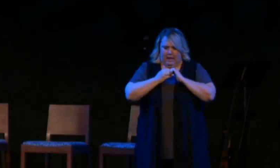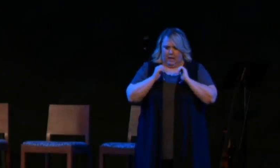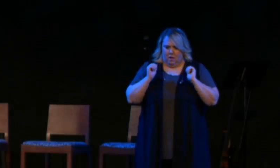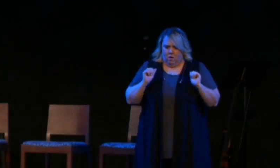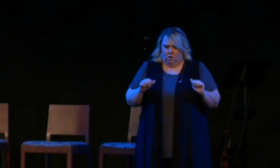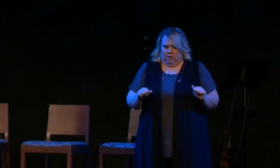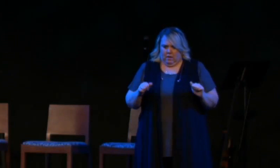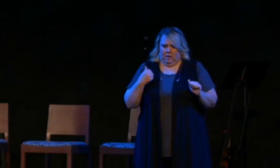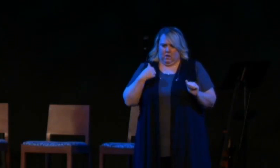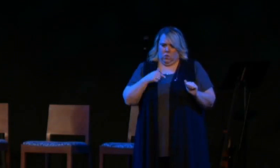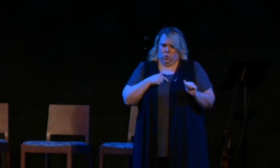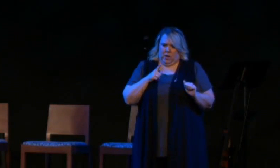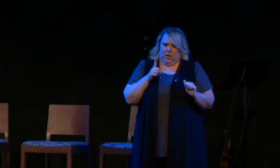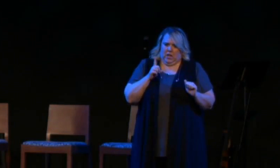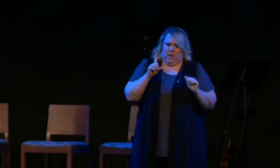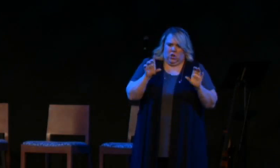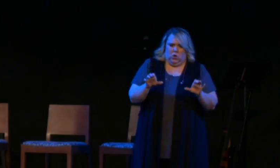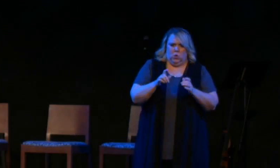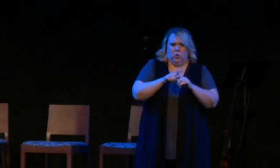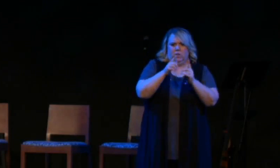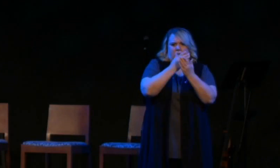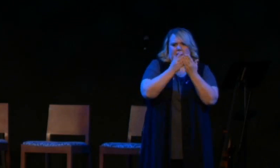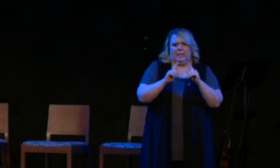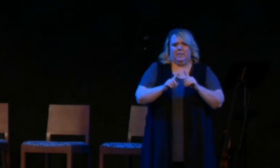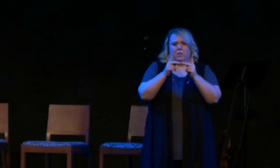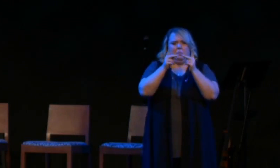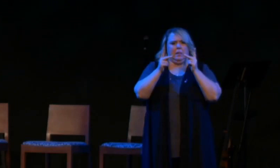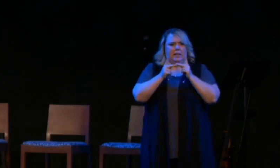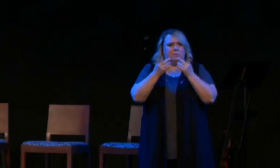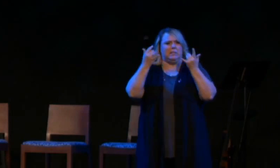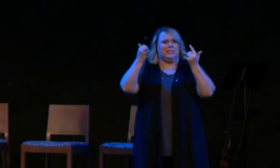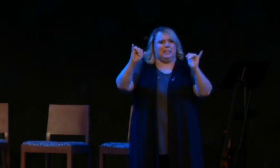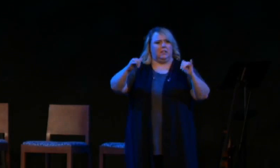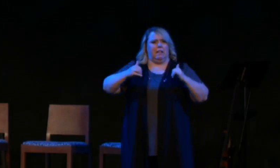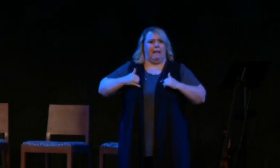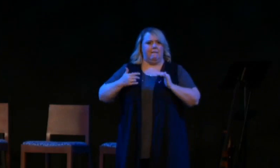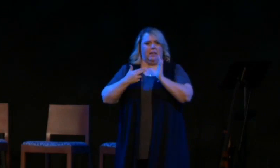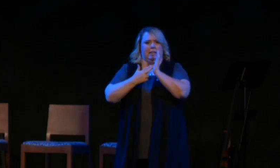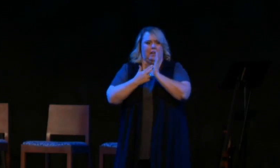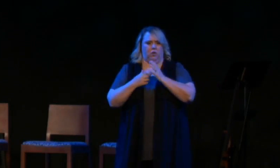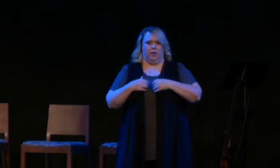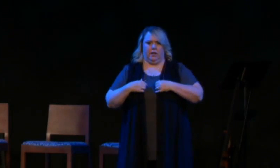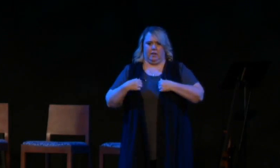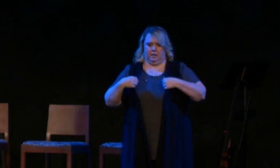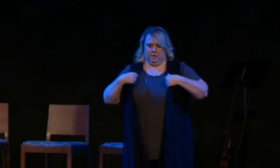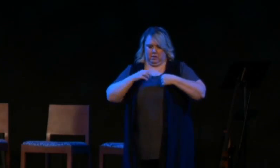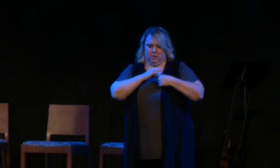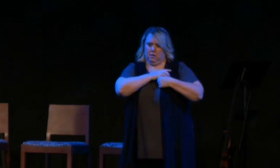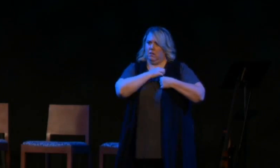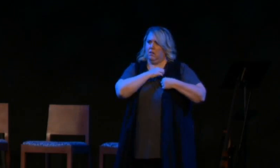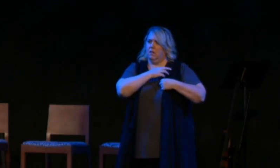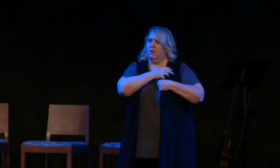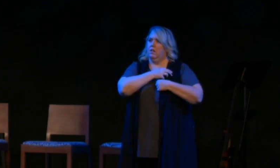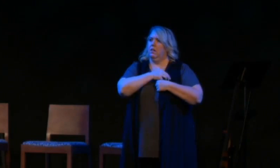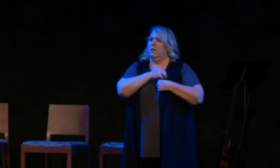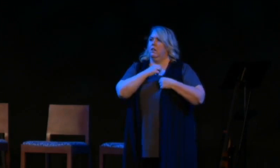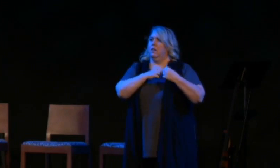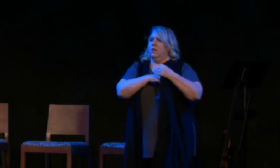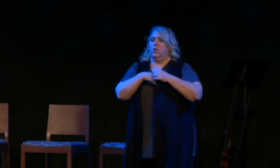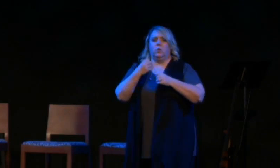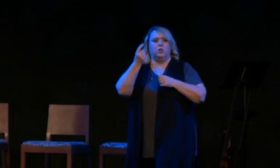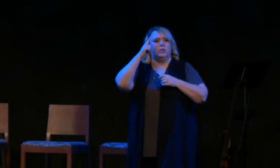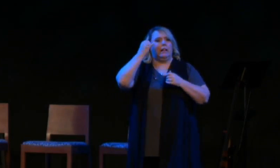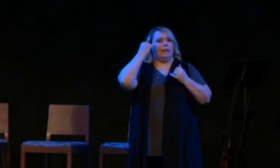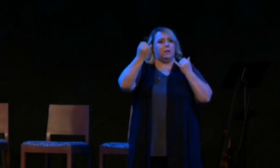do different things in different places in a way that has integrity as best as we can, to live into this idea that we might